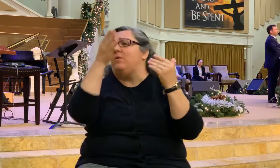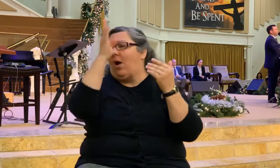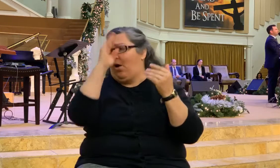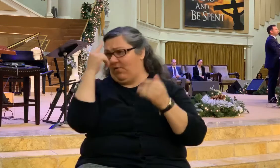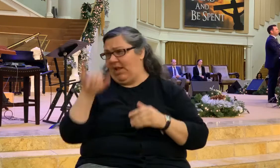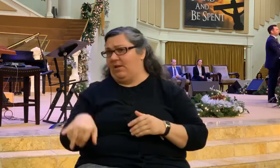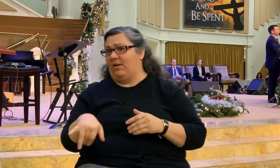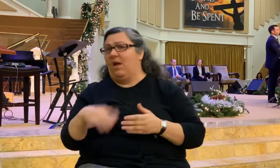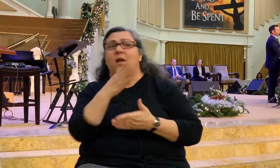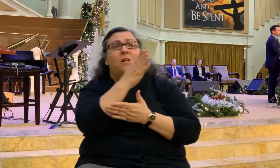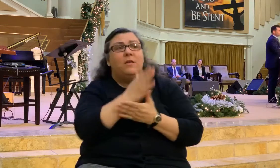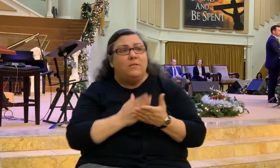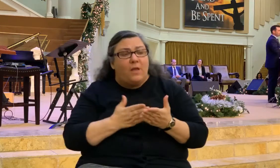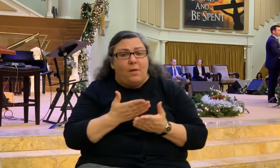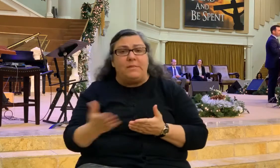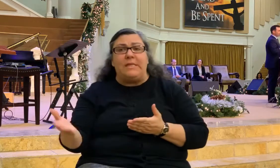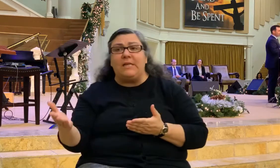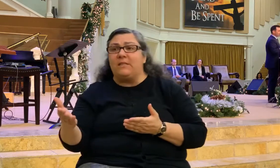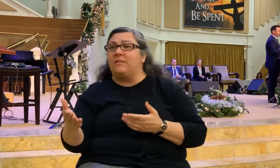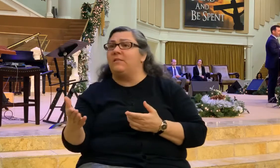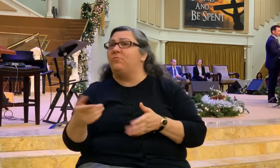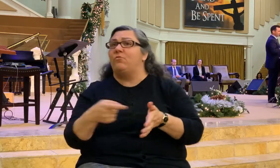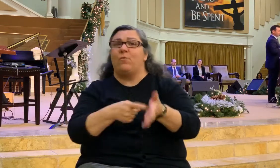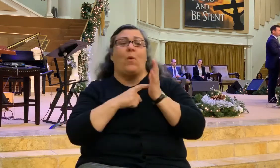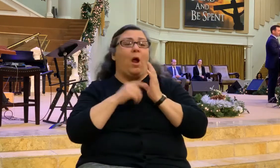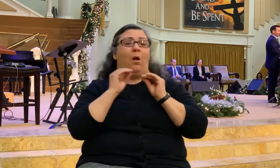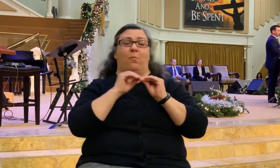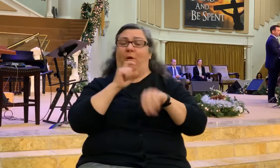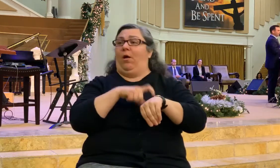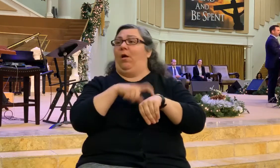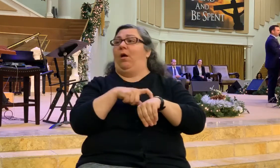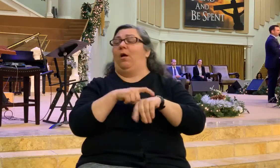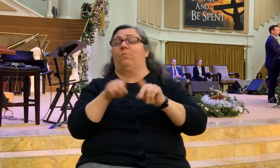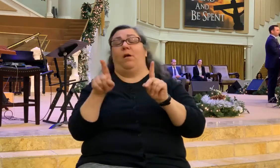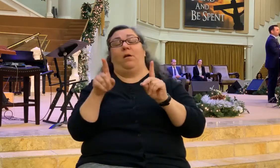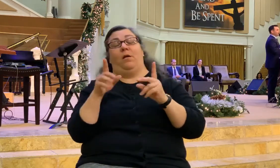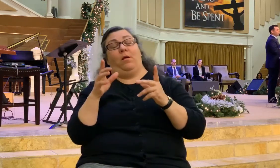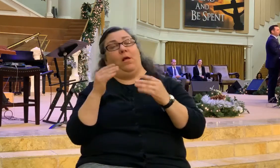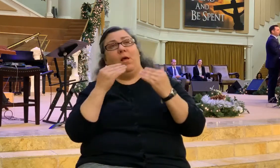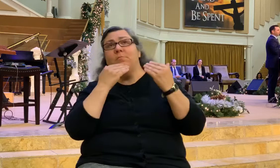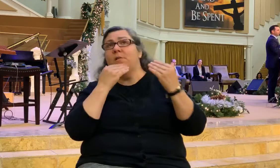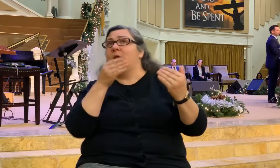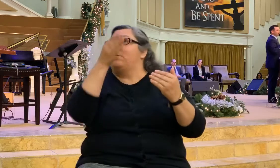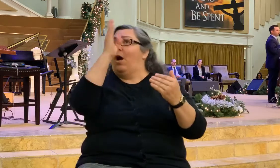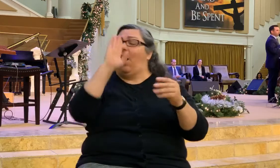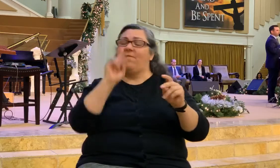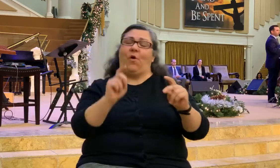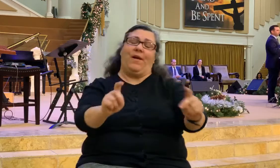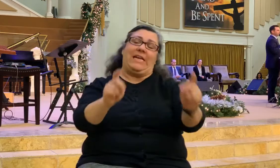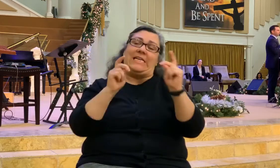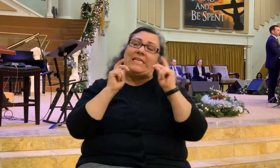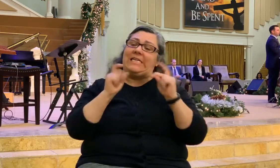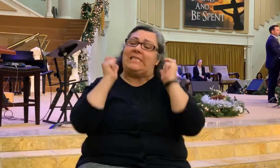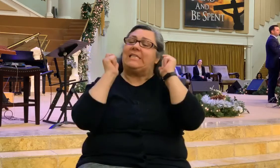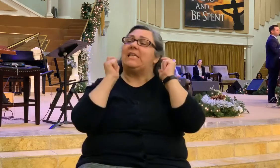that. Some things just take a little bit of time. And thank God for